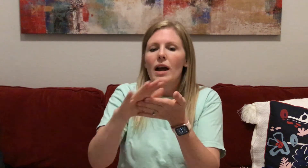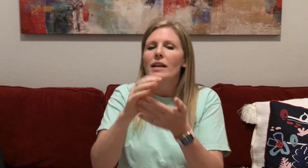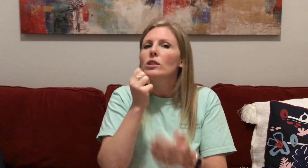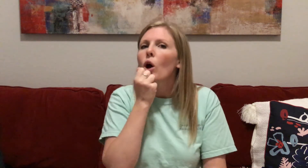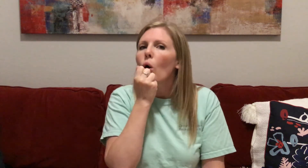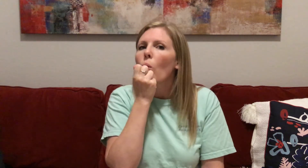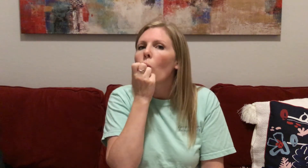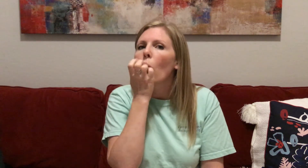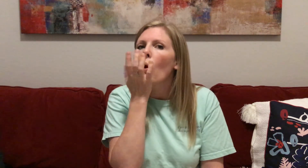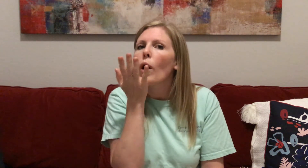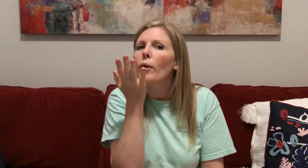nice, warm